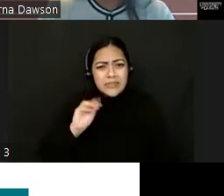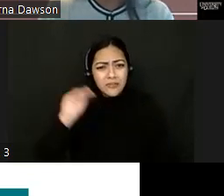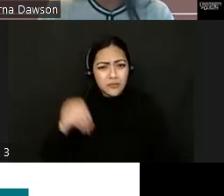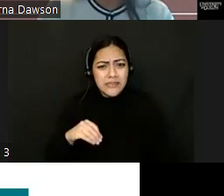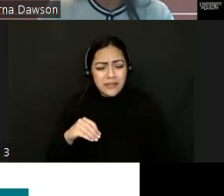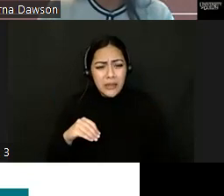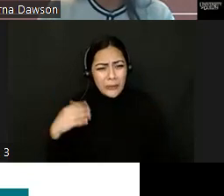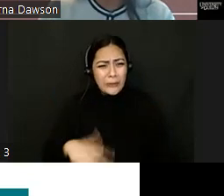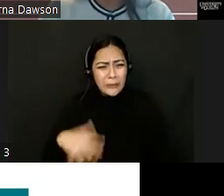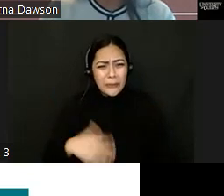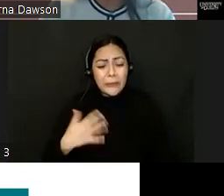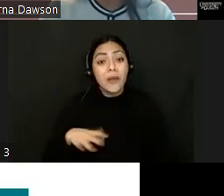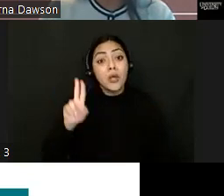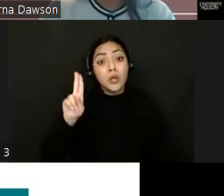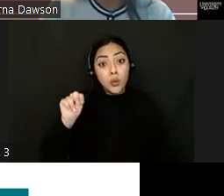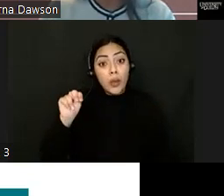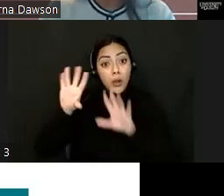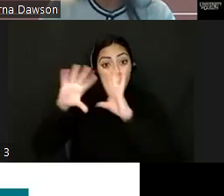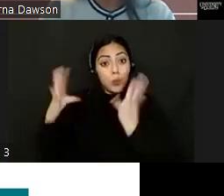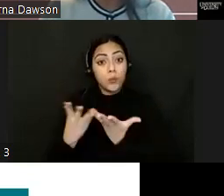UN Global Report.